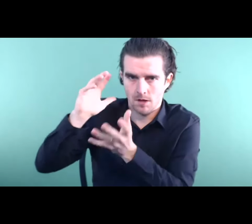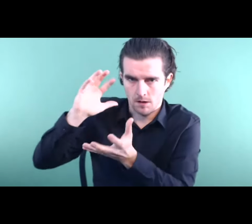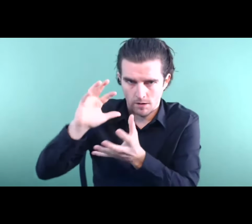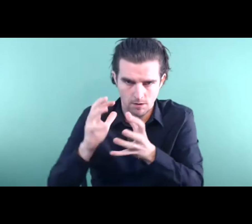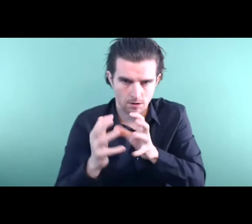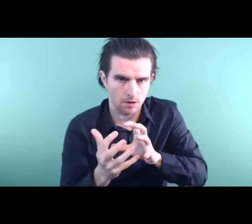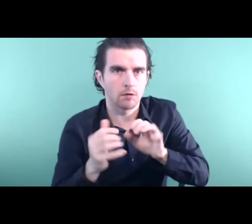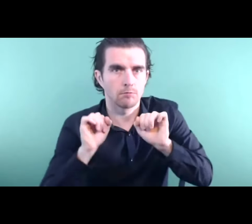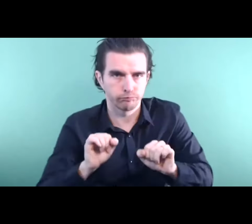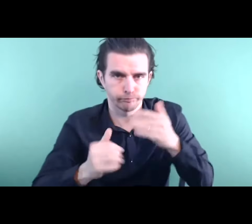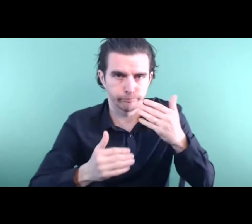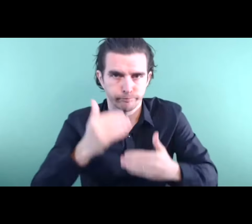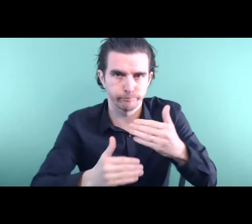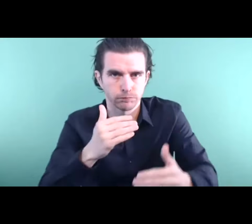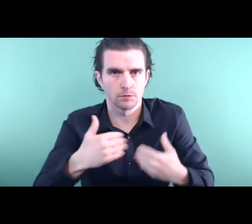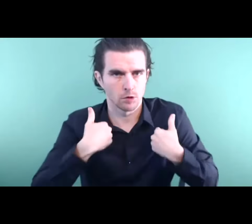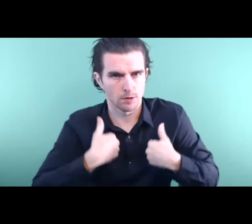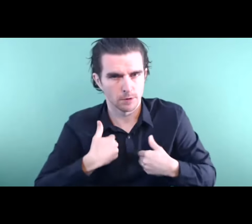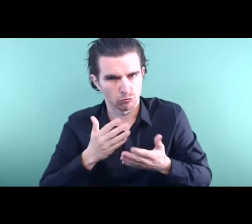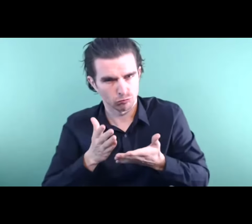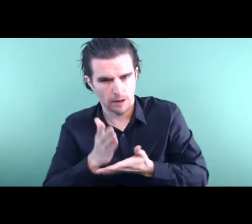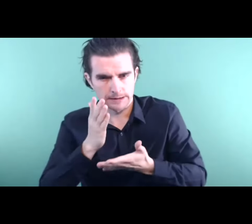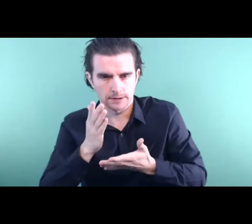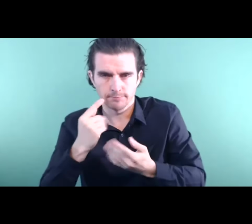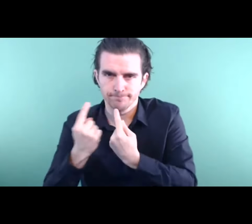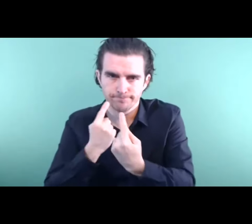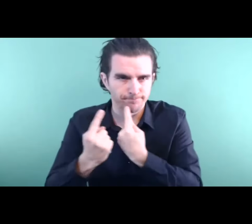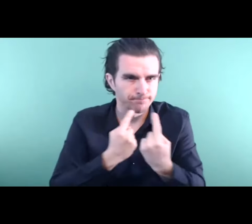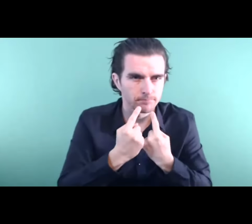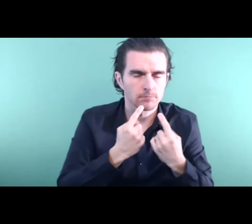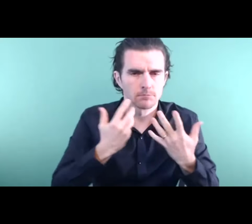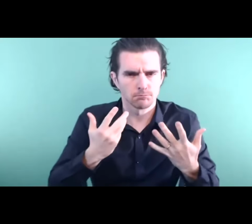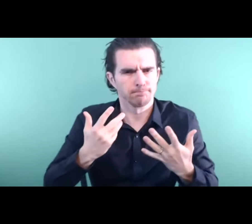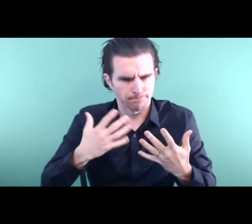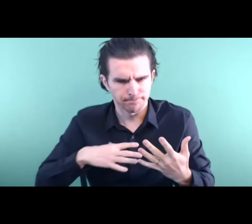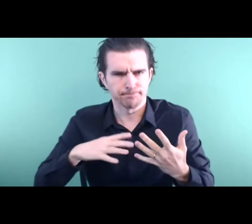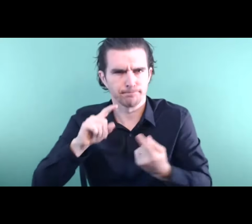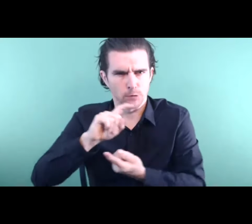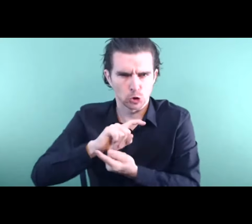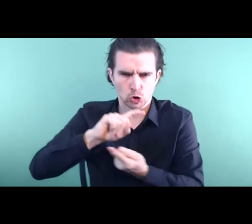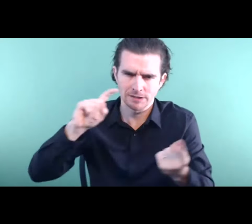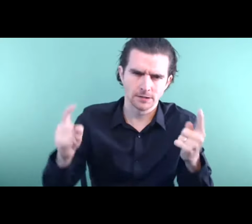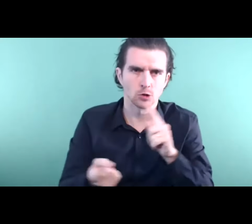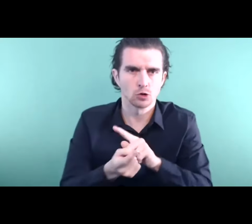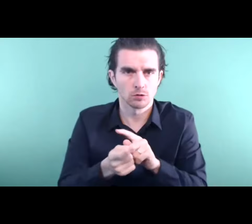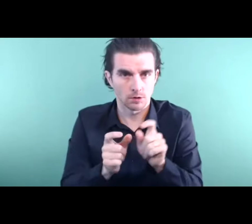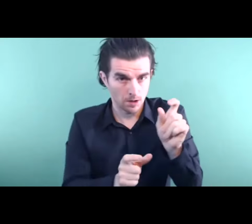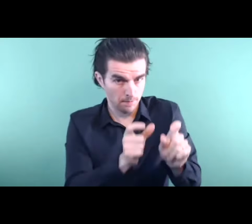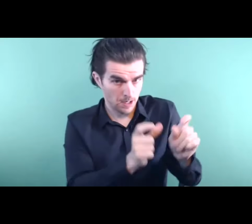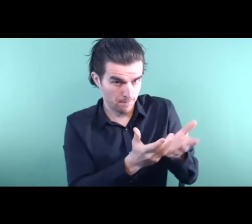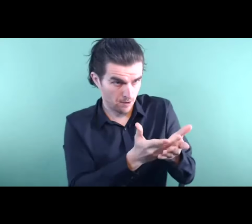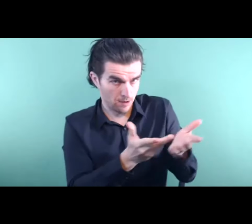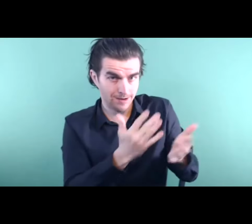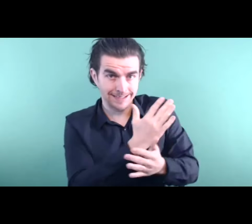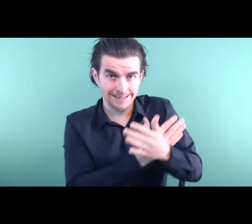conversation to Leeds, to Galway, to their project, for engaging with us. As